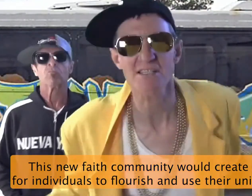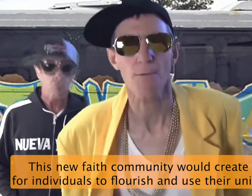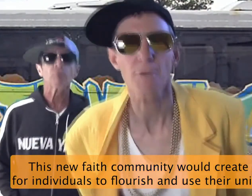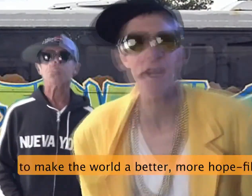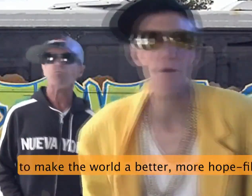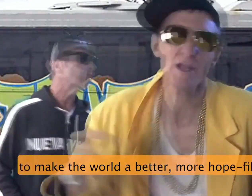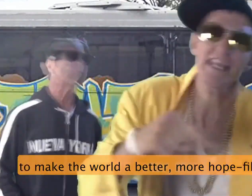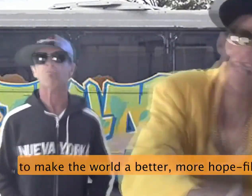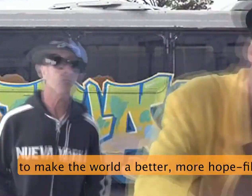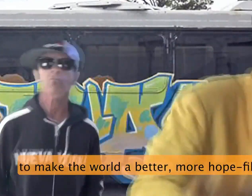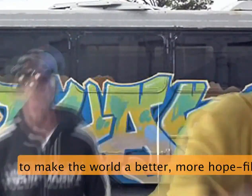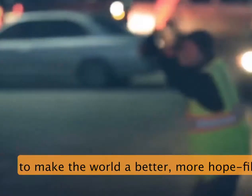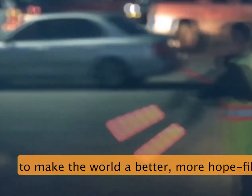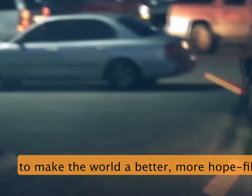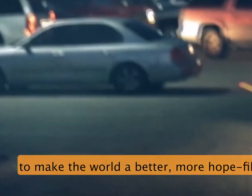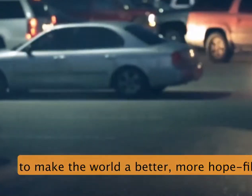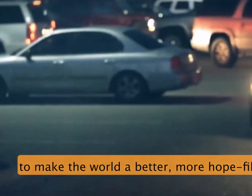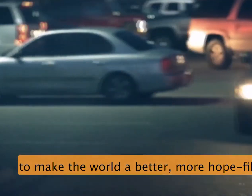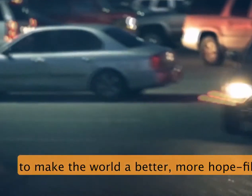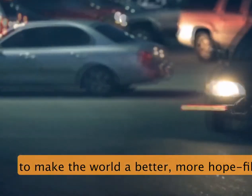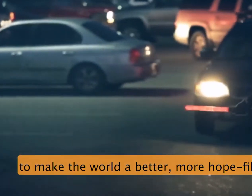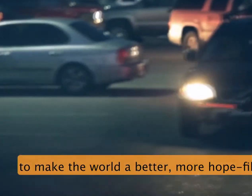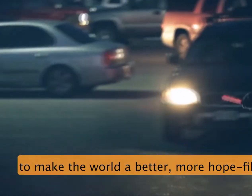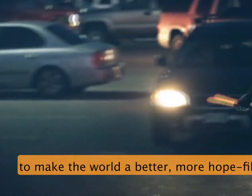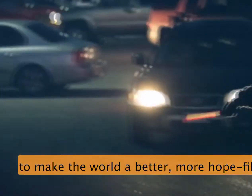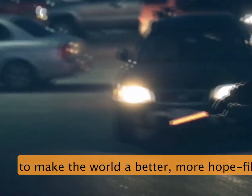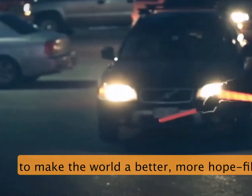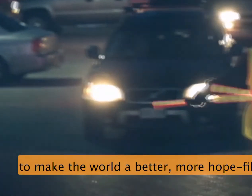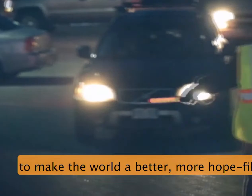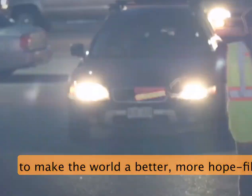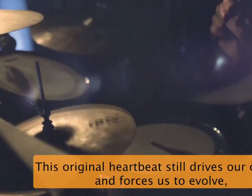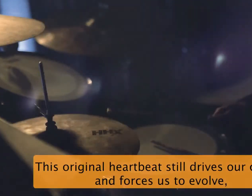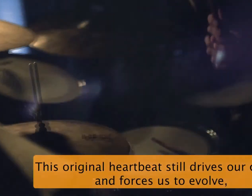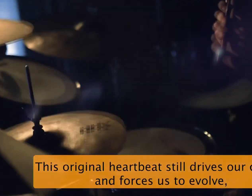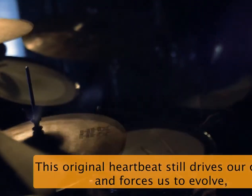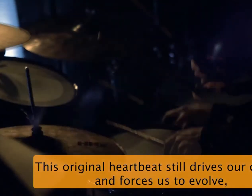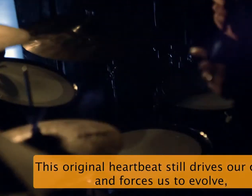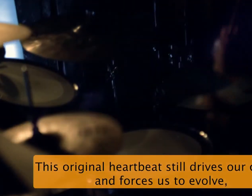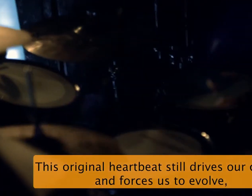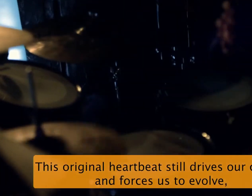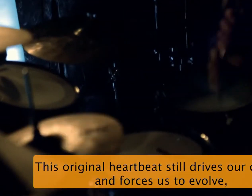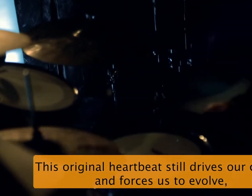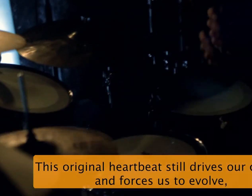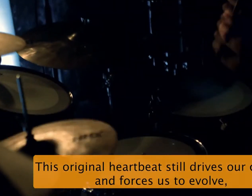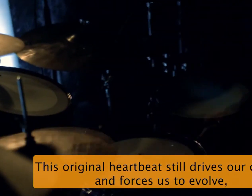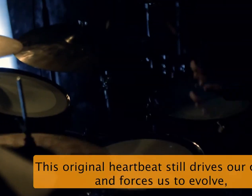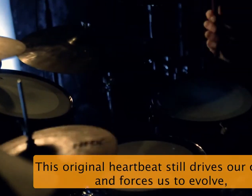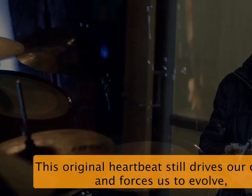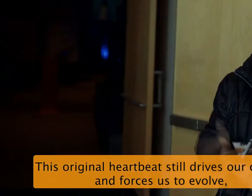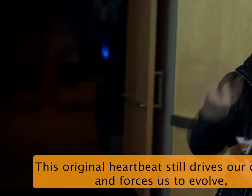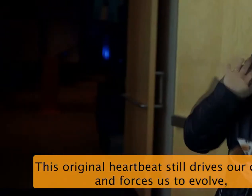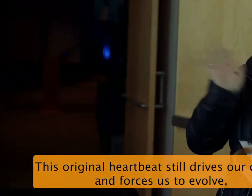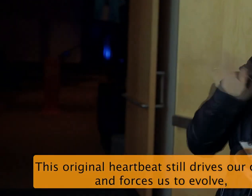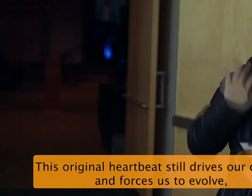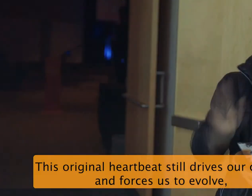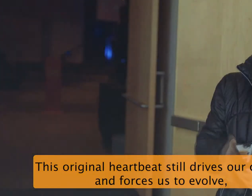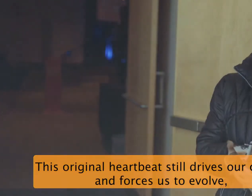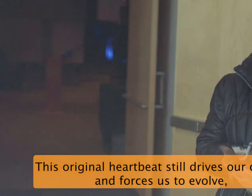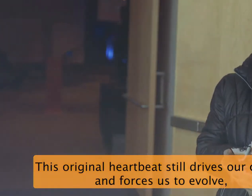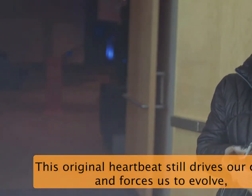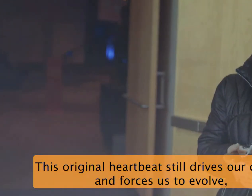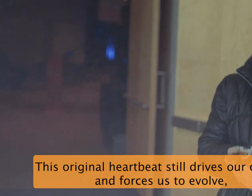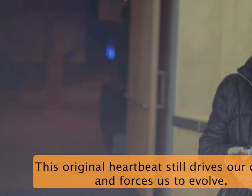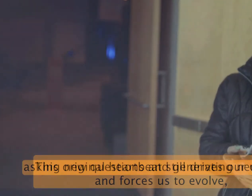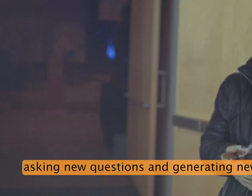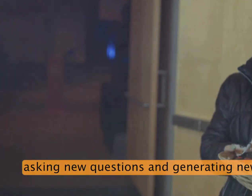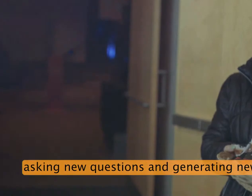unique talents to make the world a better, more hope-filled place. This original heartbeat still drives our church and forces